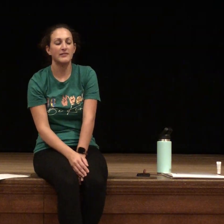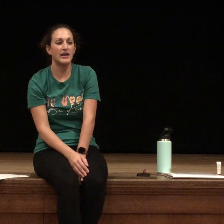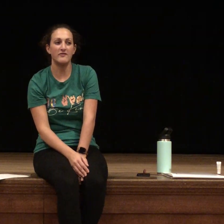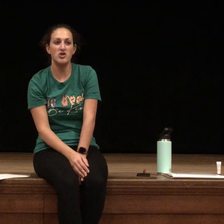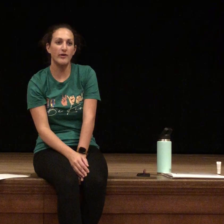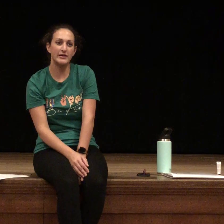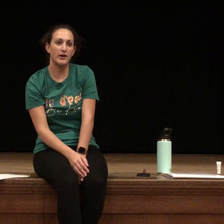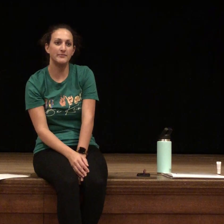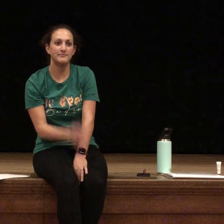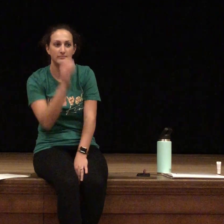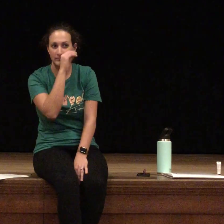I have no idea why.